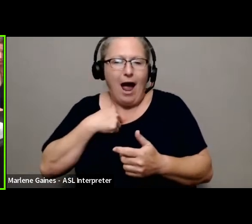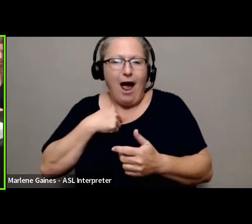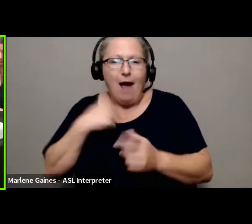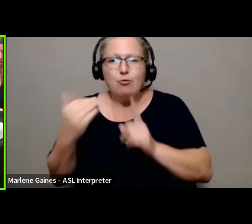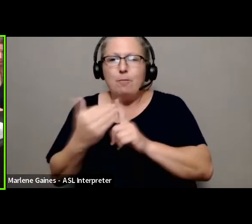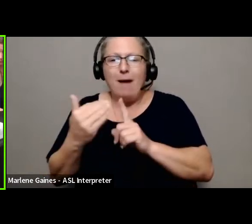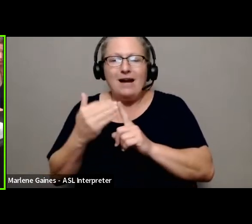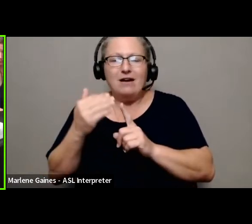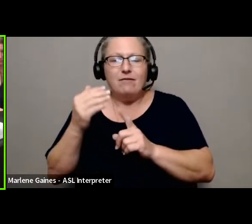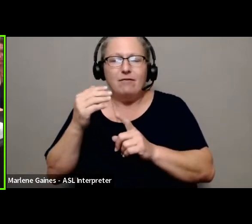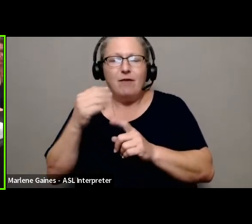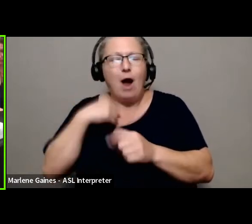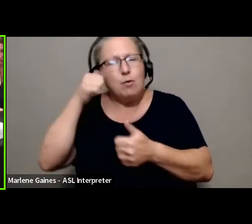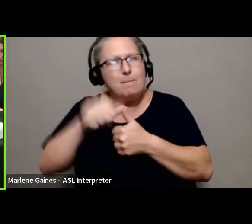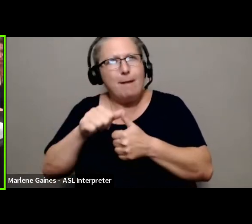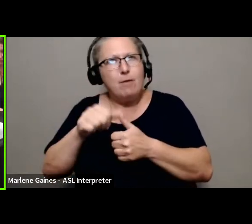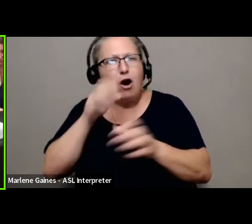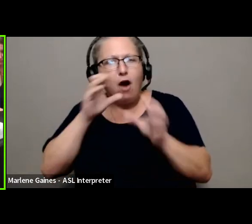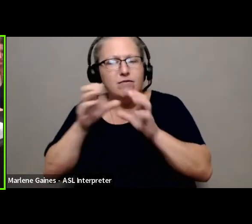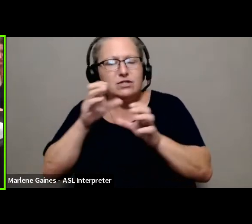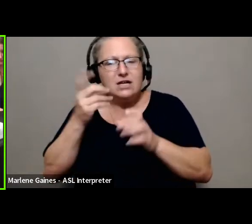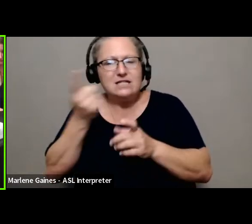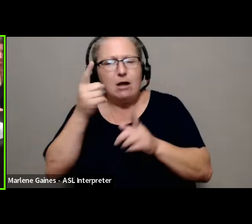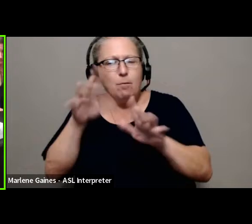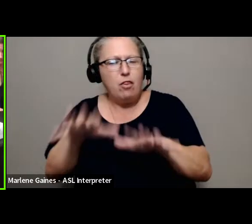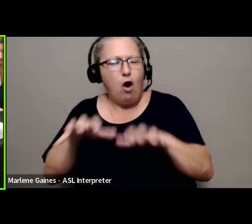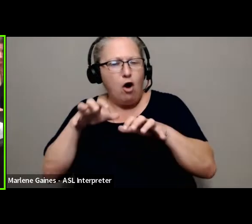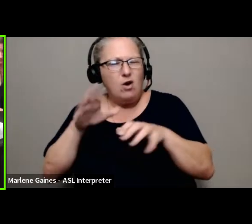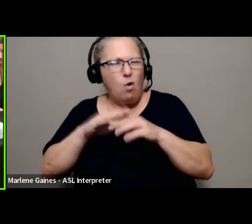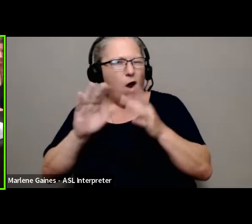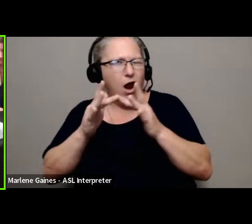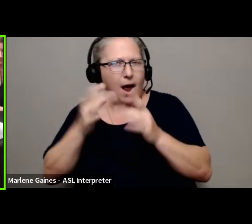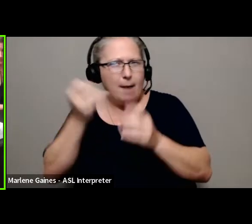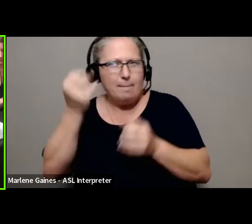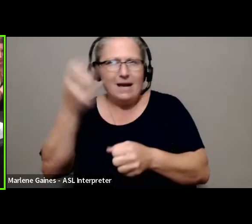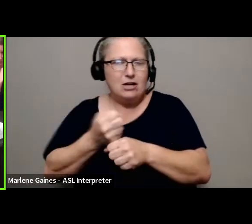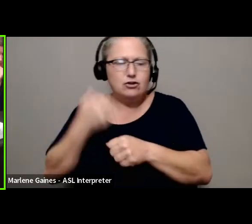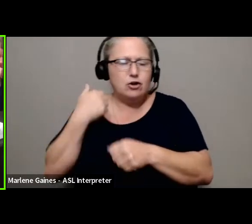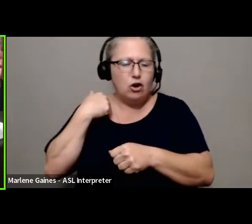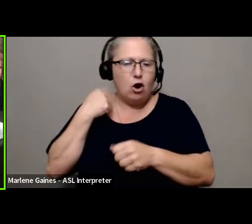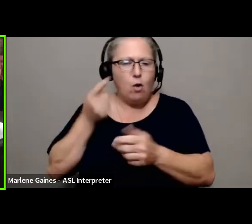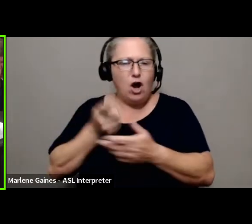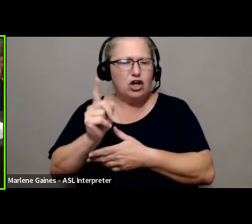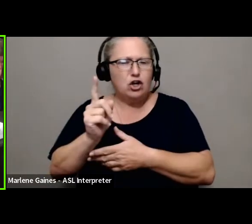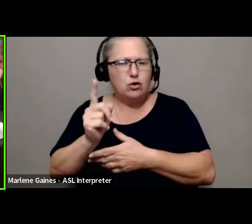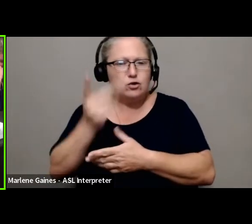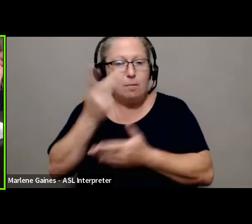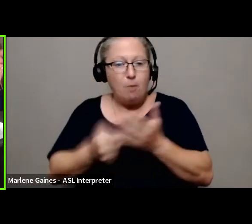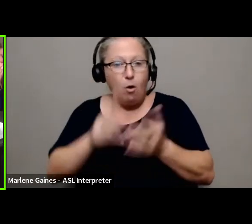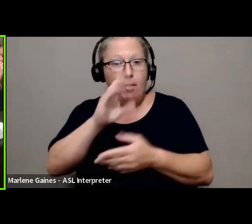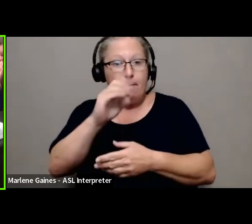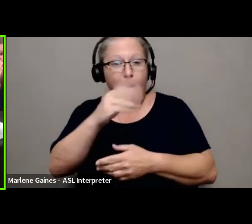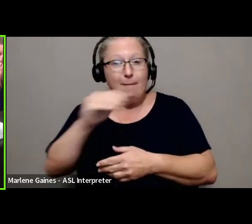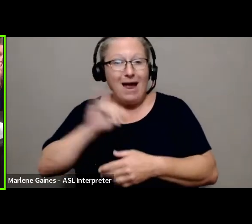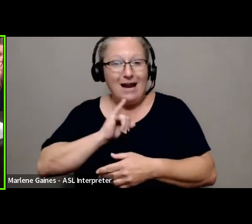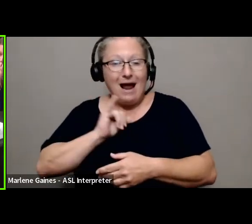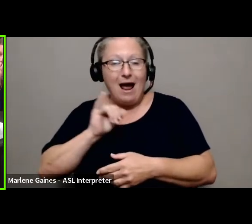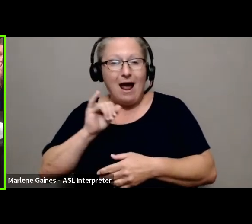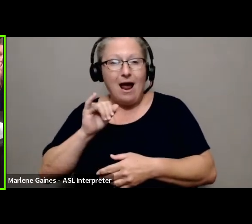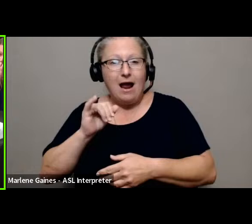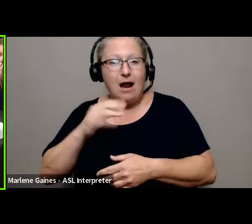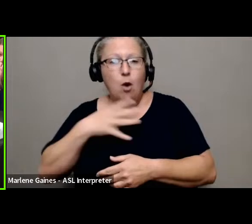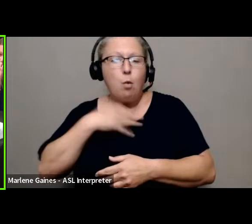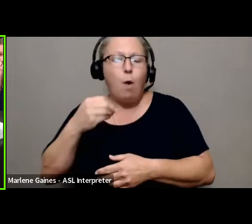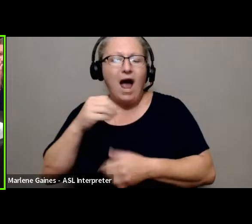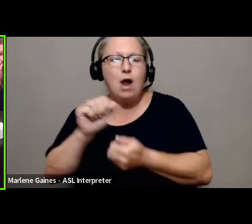of a conversation where someone in the audience or online years ago accused both Bob and I of being white and